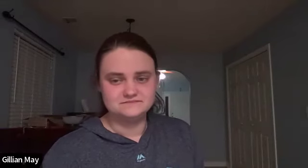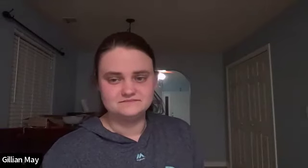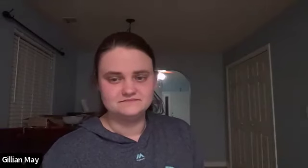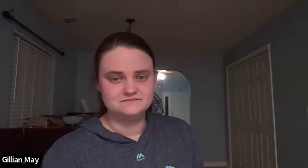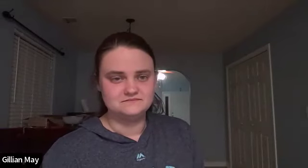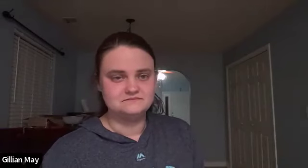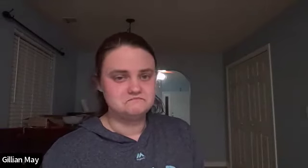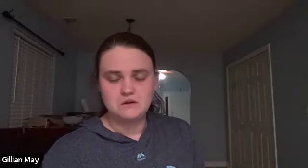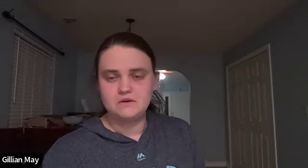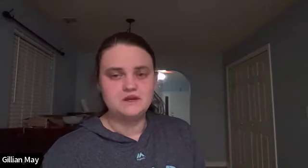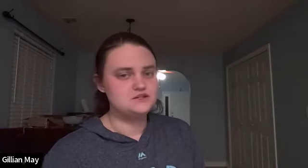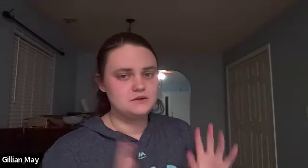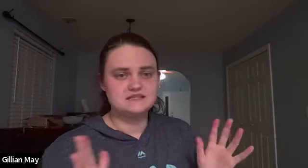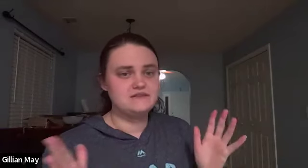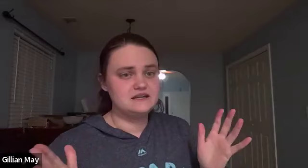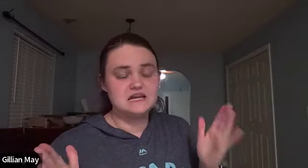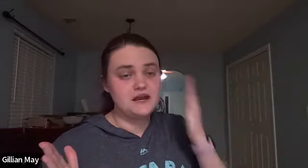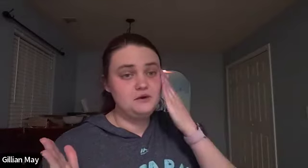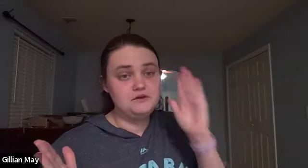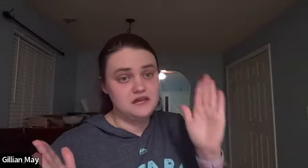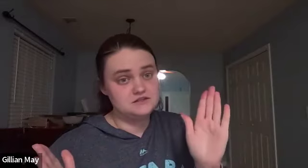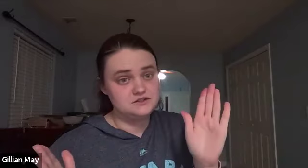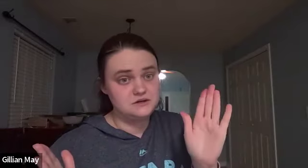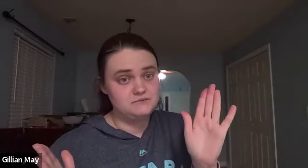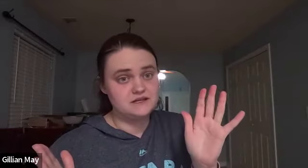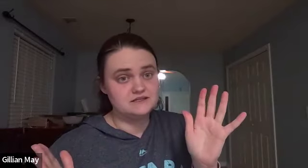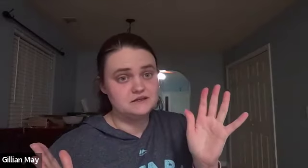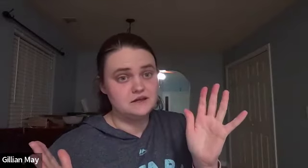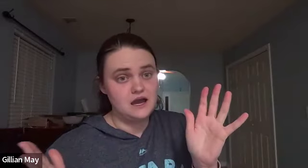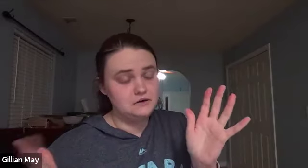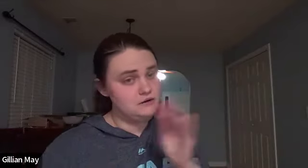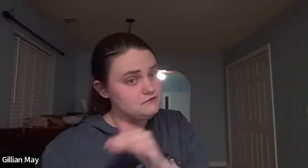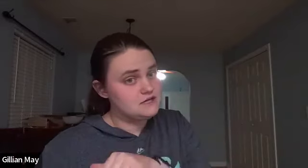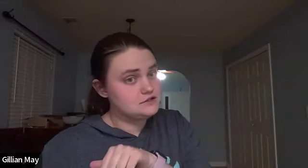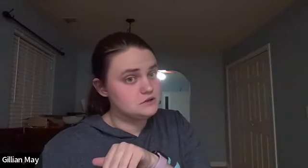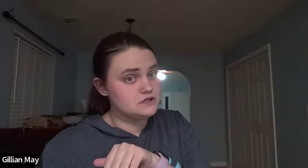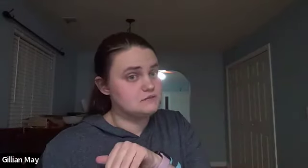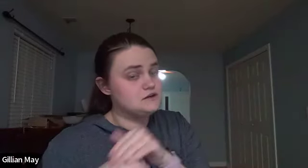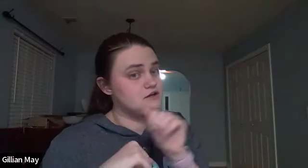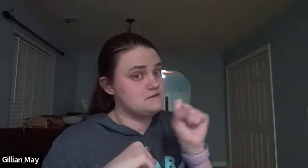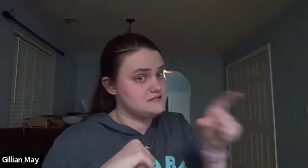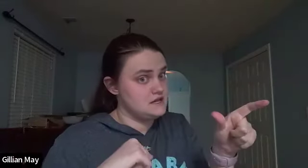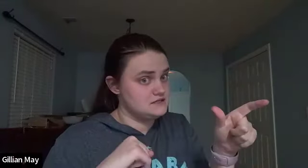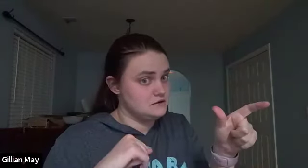cover. and we can do our best. And like I said, if I don't know the answer to it, because I don't know every English word, so I'm not going to know every ASL